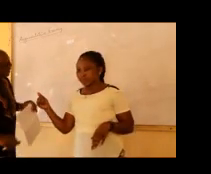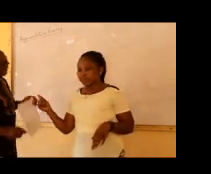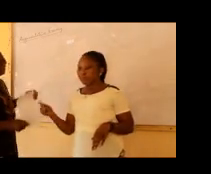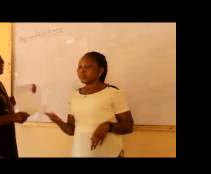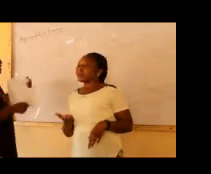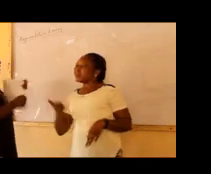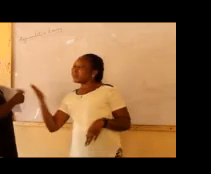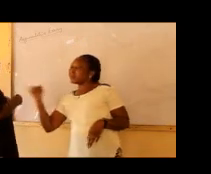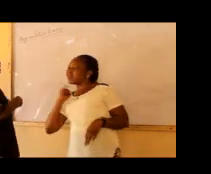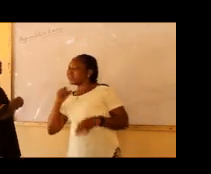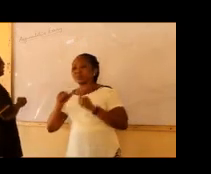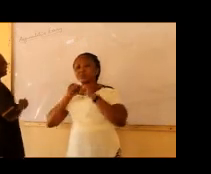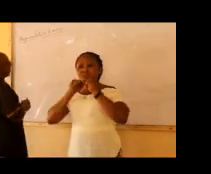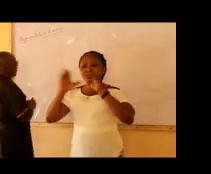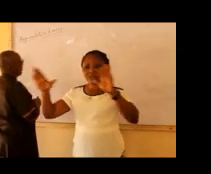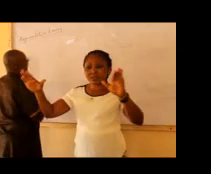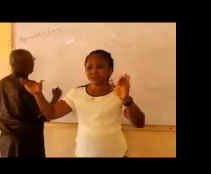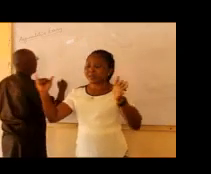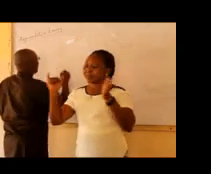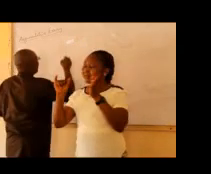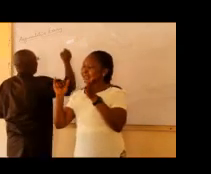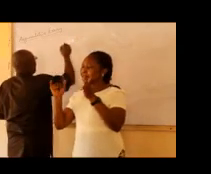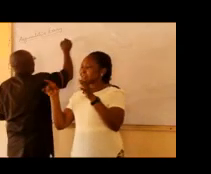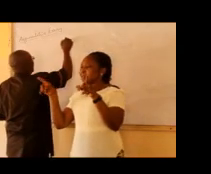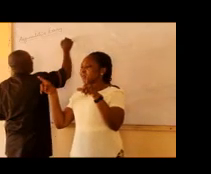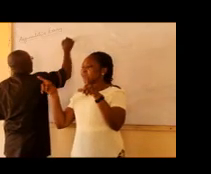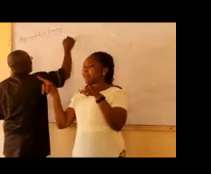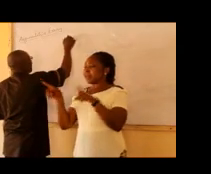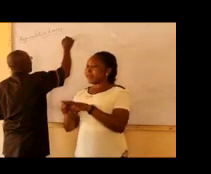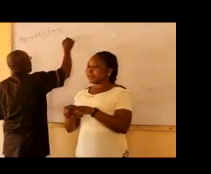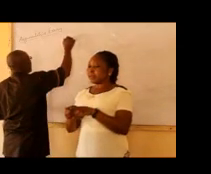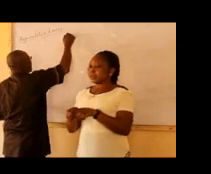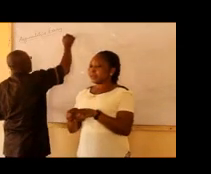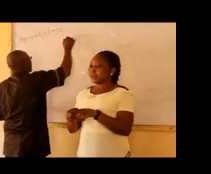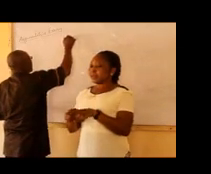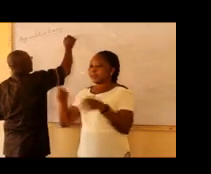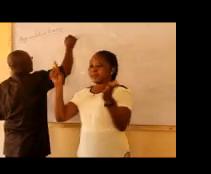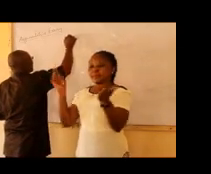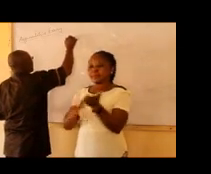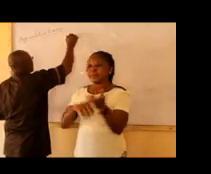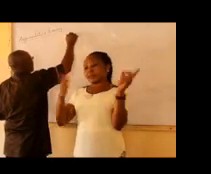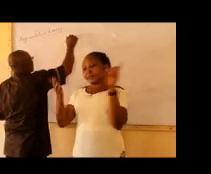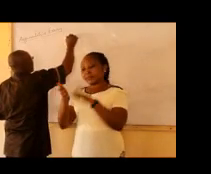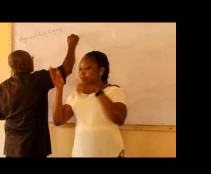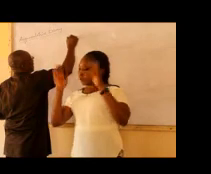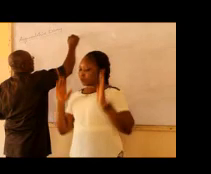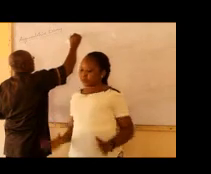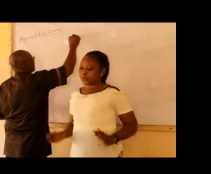there is nothing like debater or debaters.